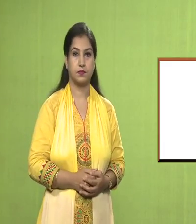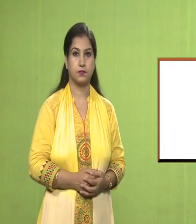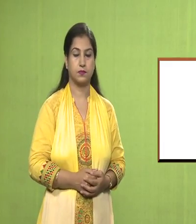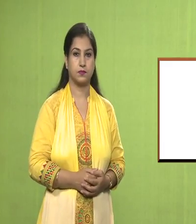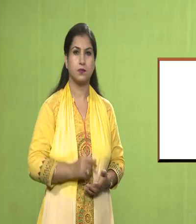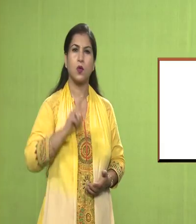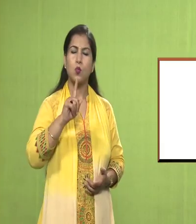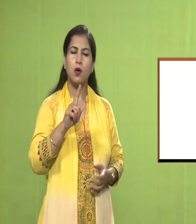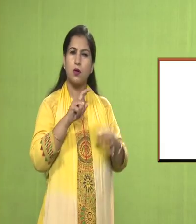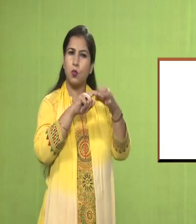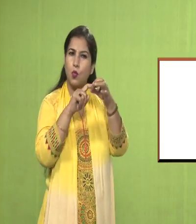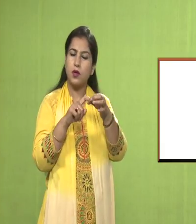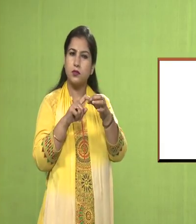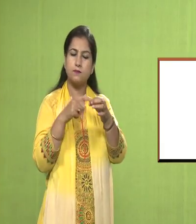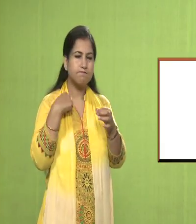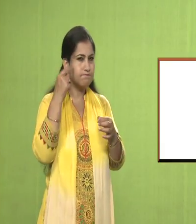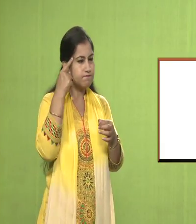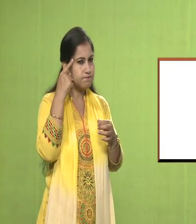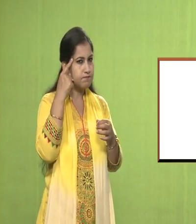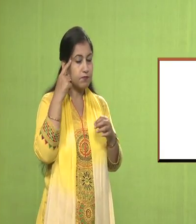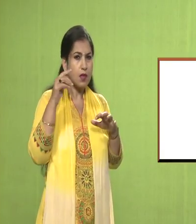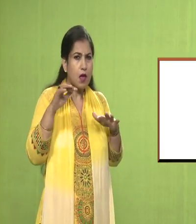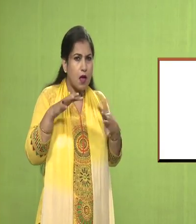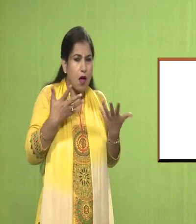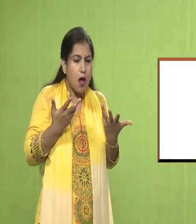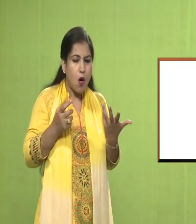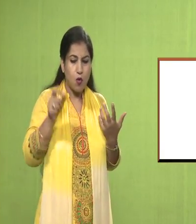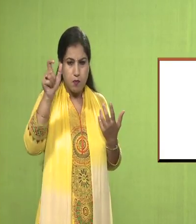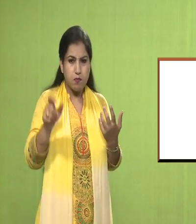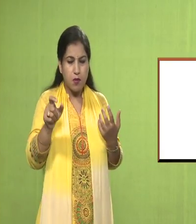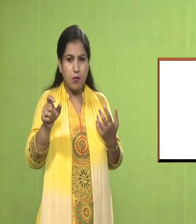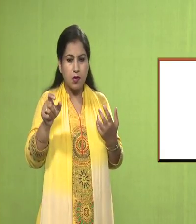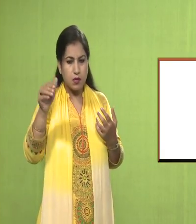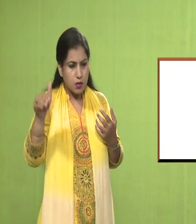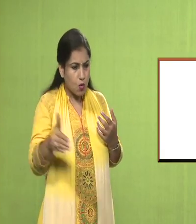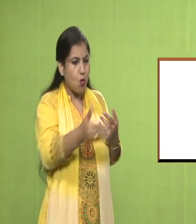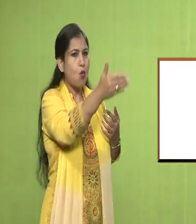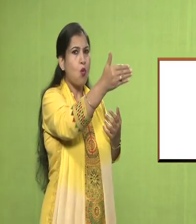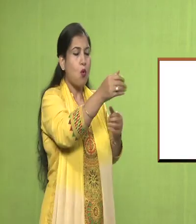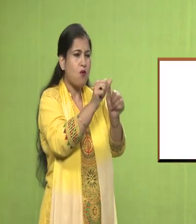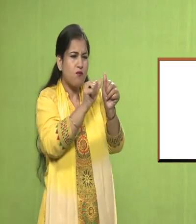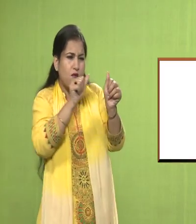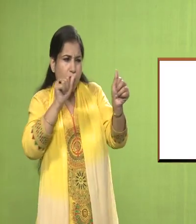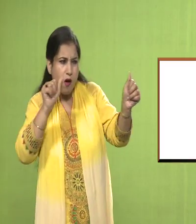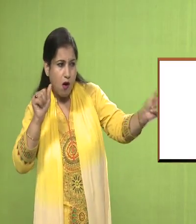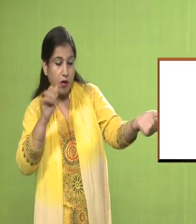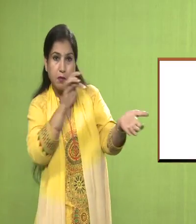One question that comes to mind is that how the travelers could go to such faraway lands in